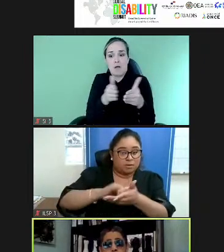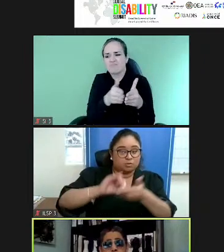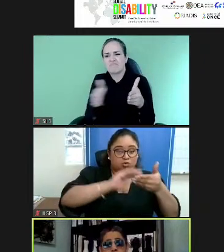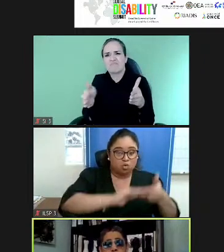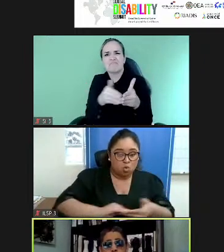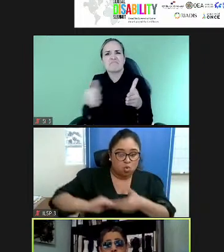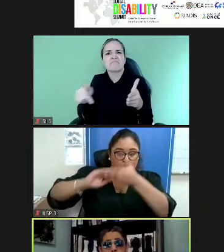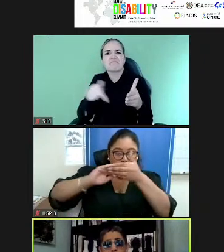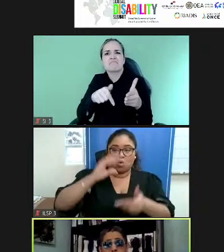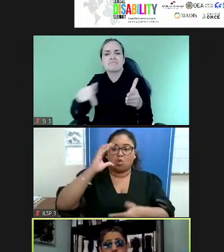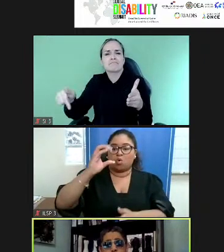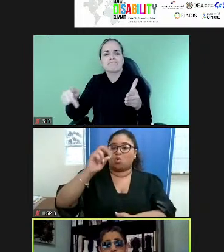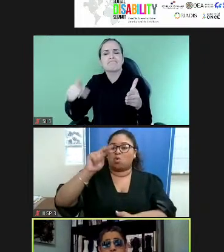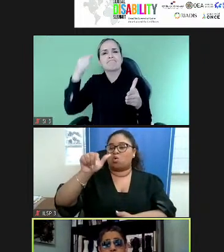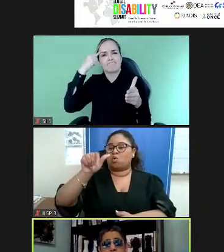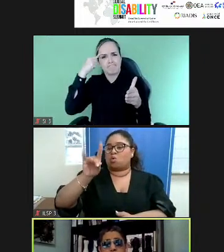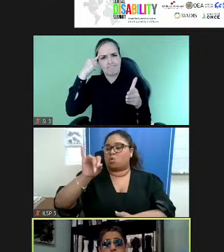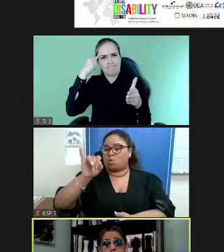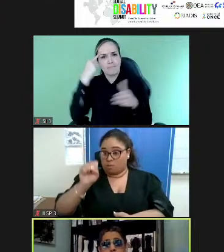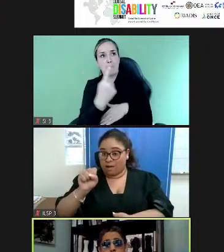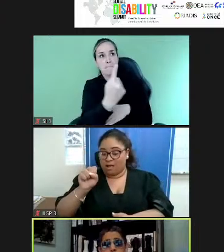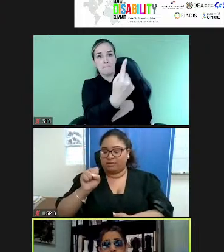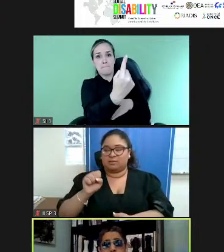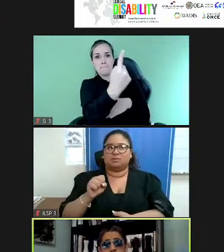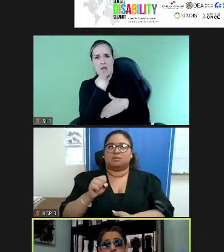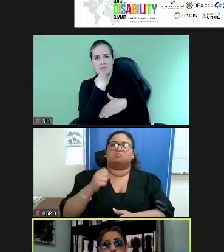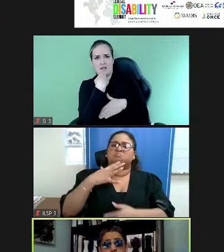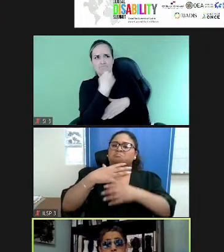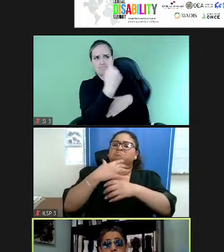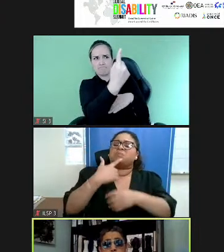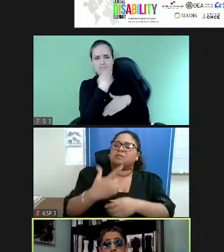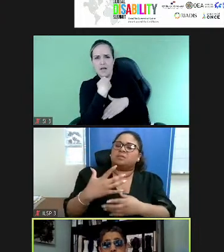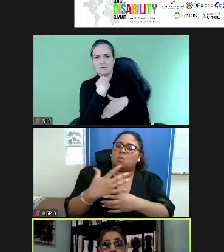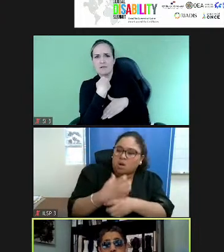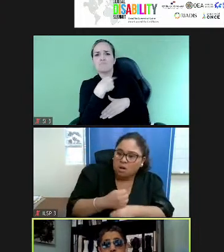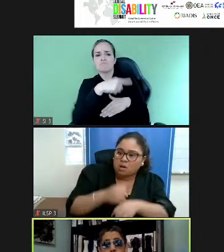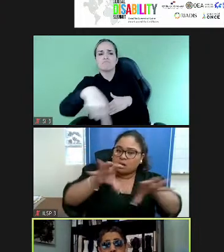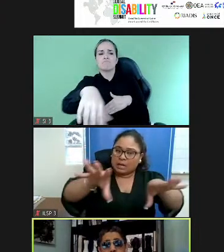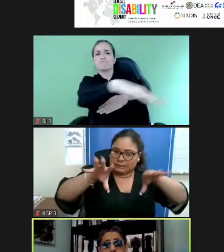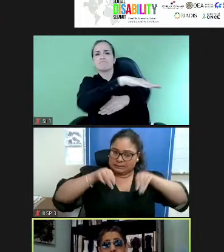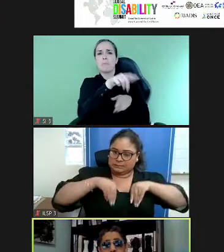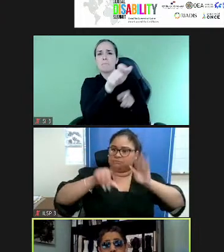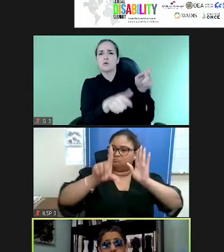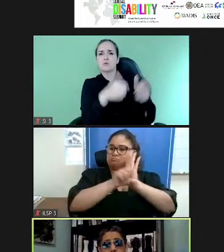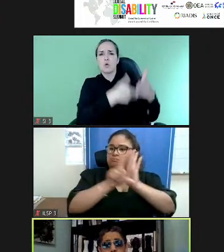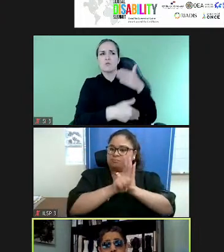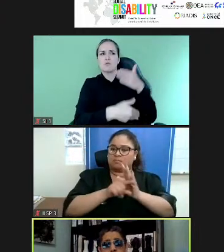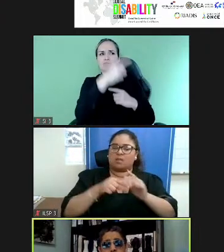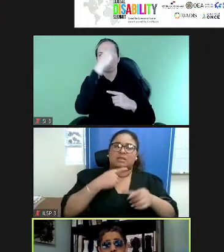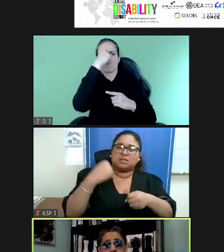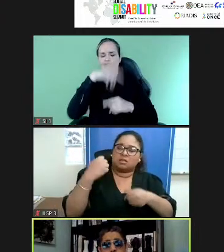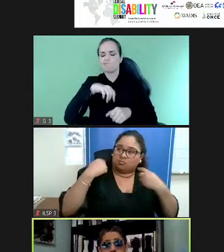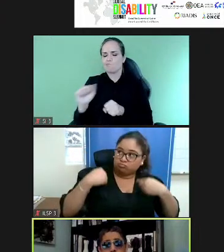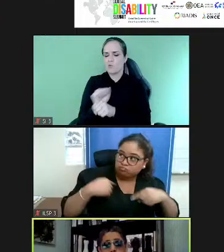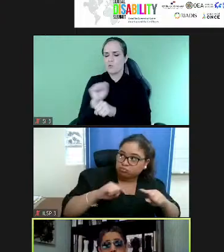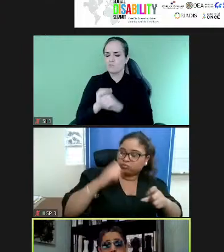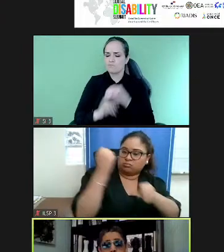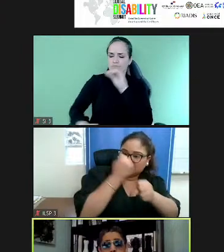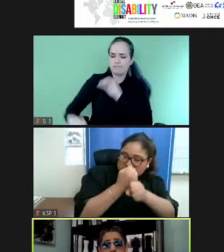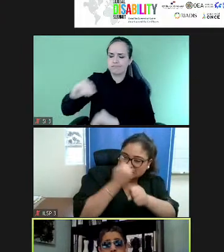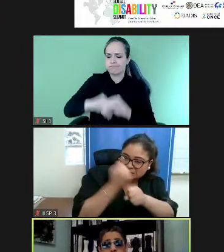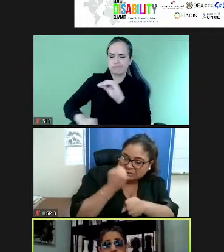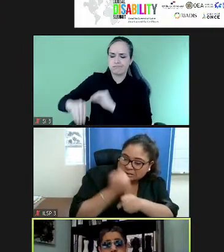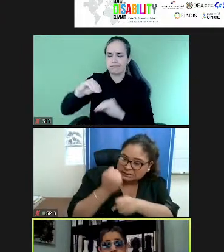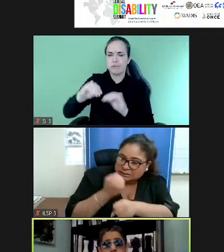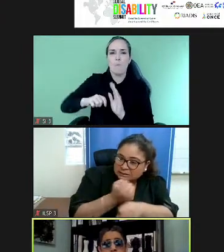level and this is how the canada is complying with a specific mandate of the sector devoted to work